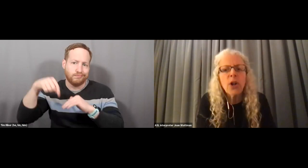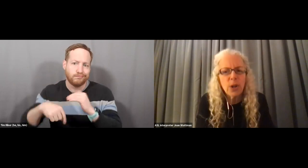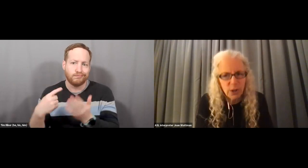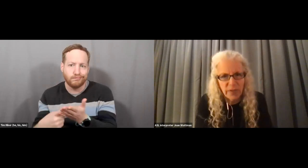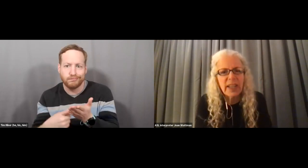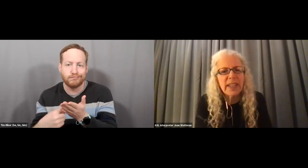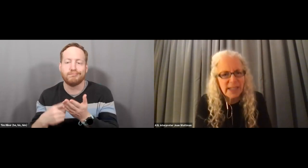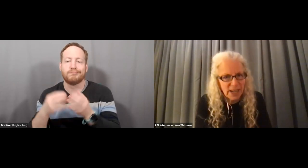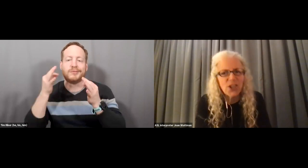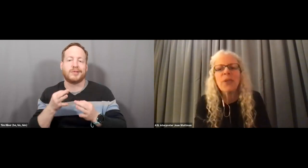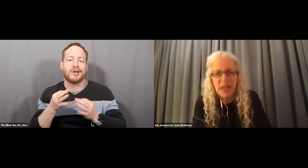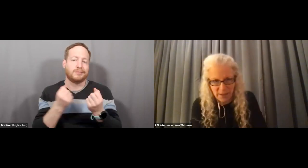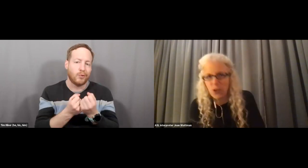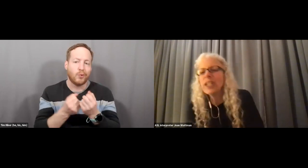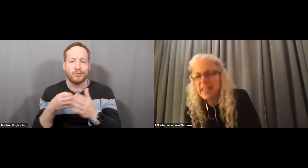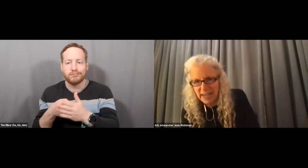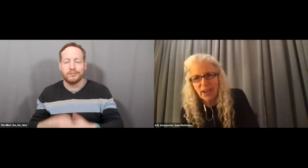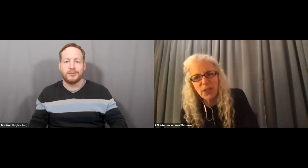hold off on the discussion, and we'll have Ernest send out the